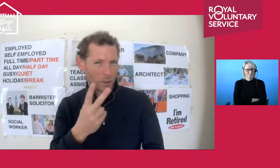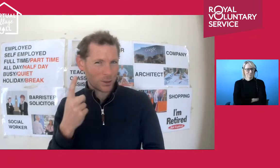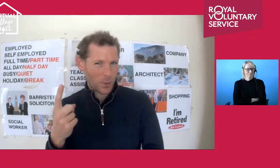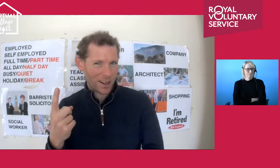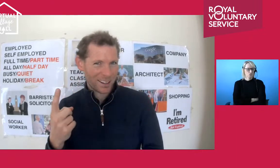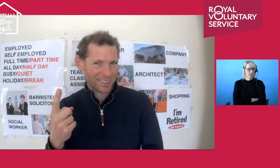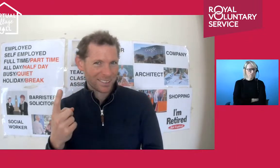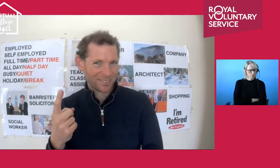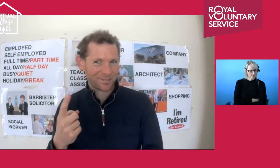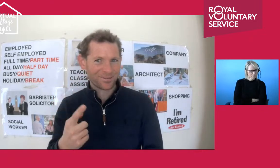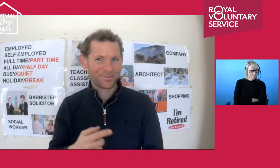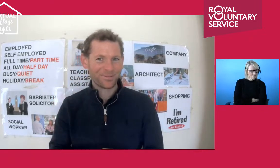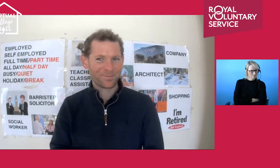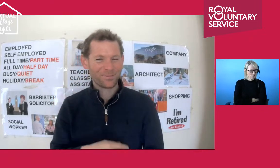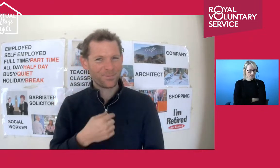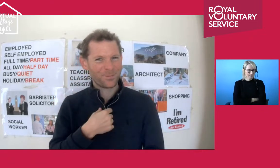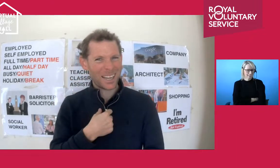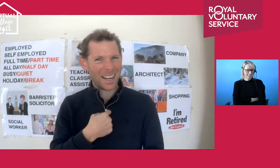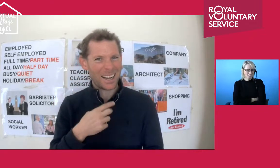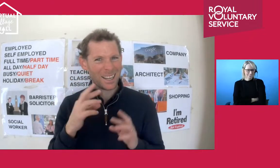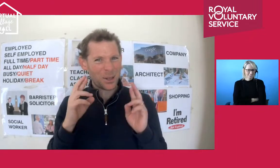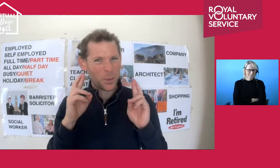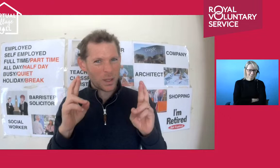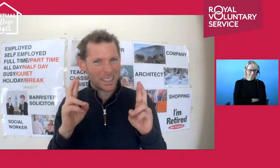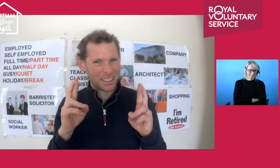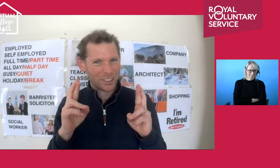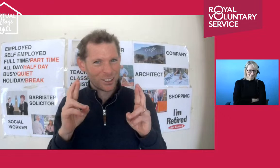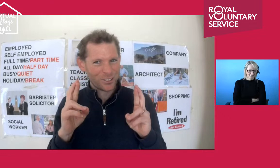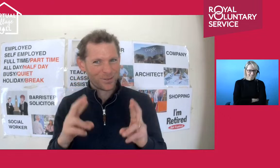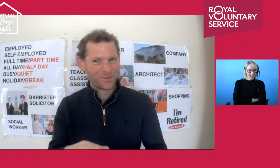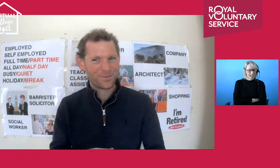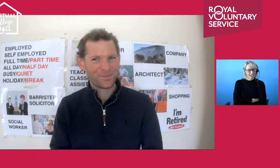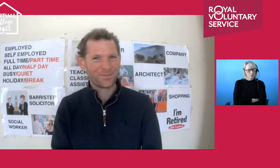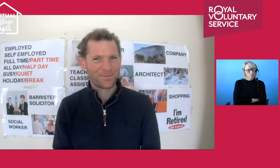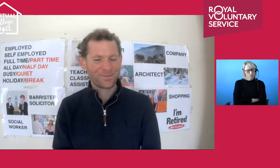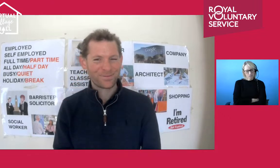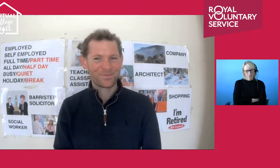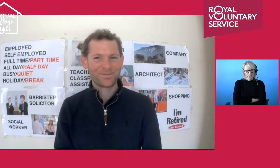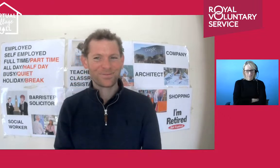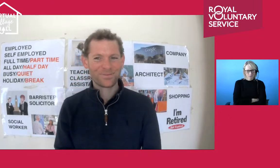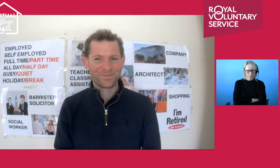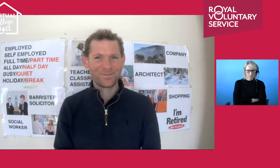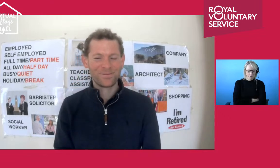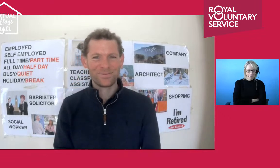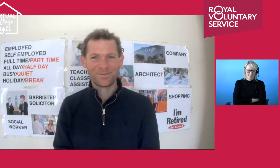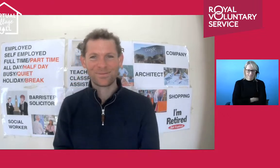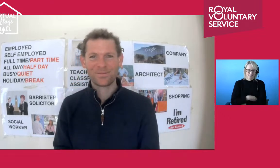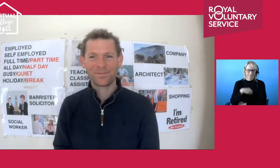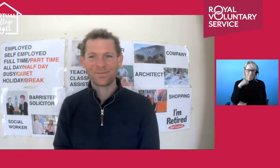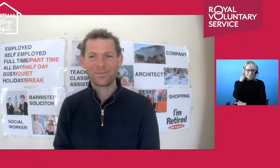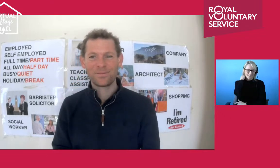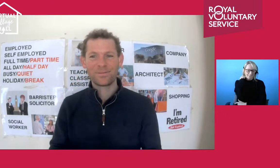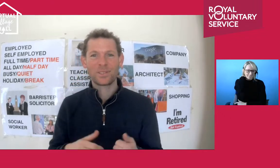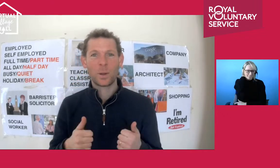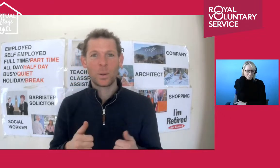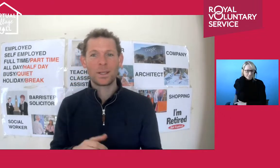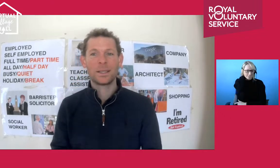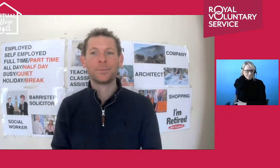Okay? Do I look 21? What do you think? I wish I was still 21.